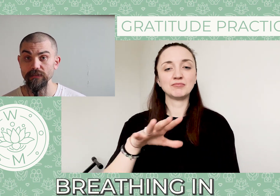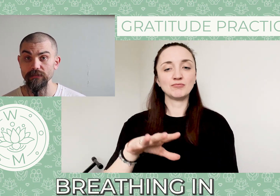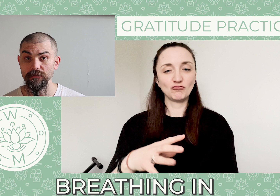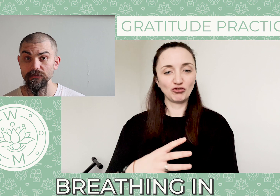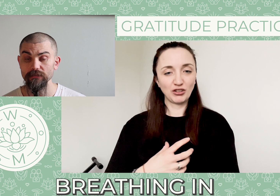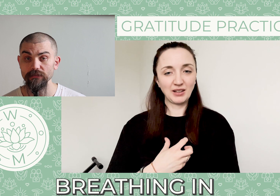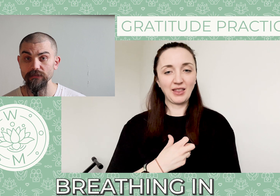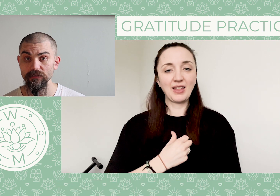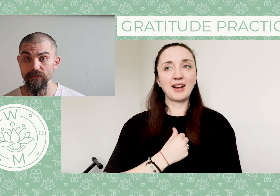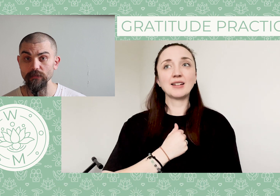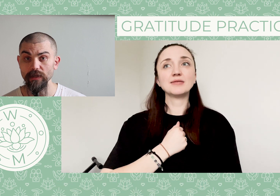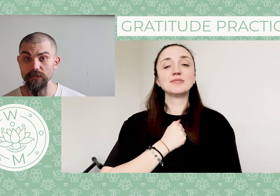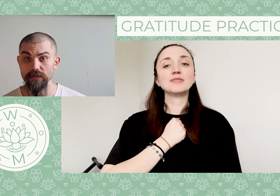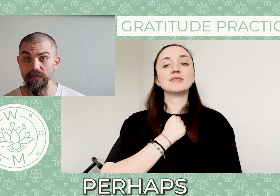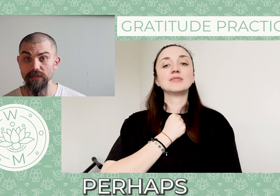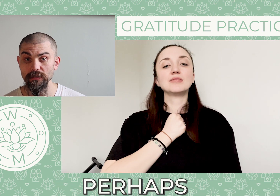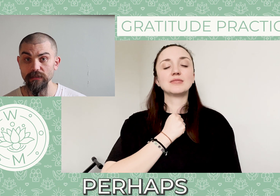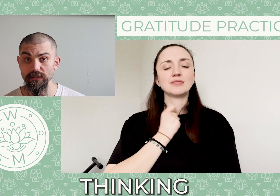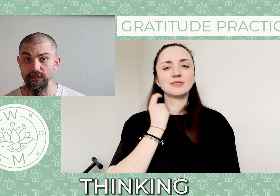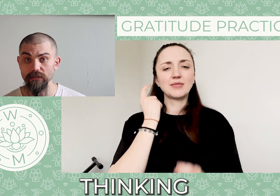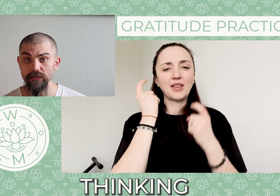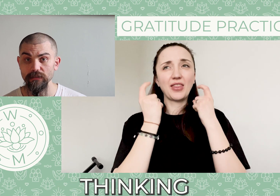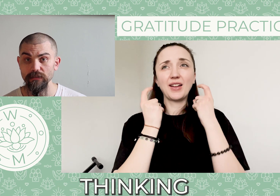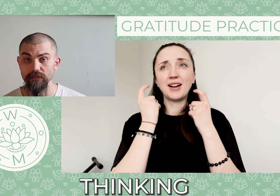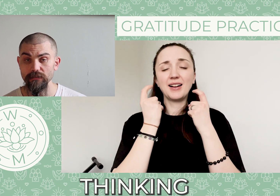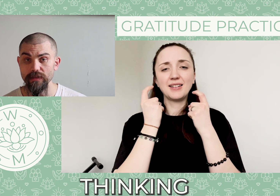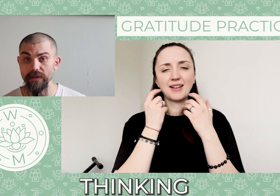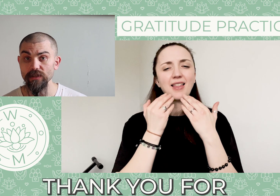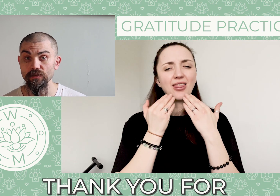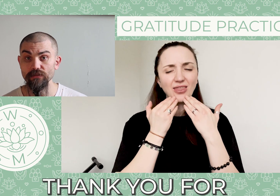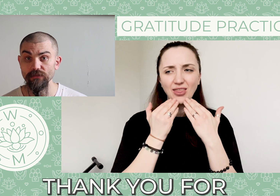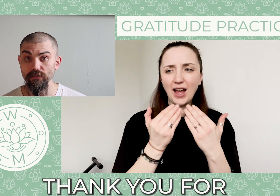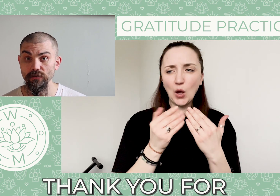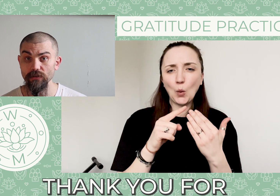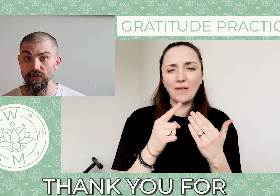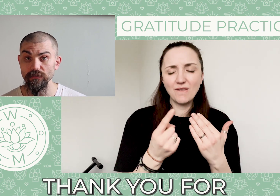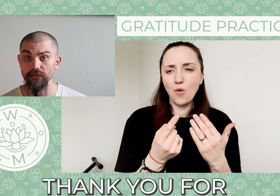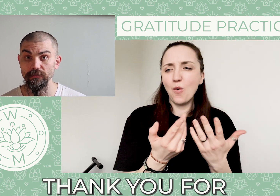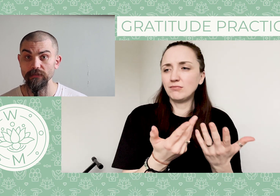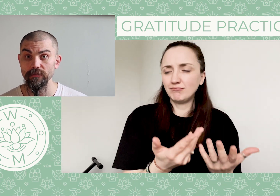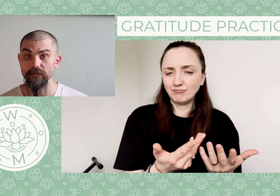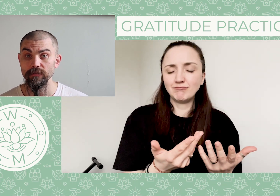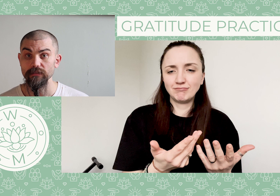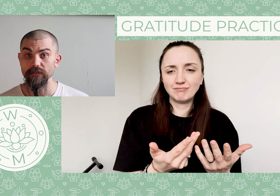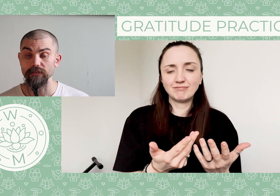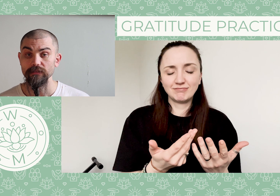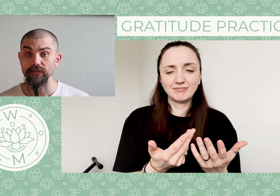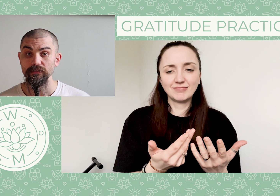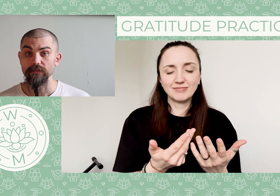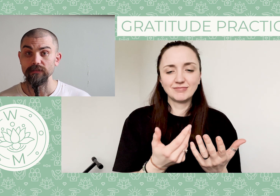Breathing in, and perhaps thinking, thank you for.